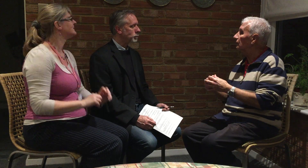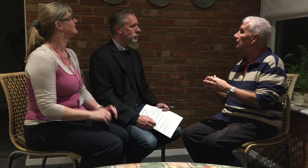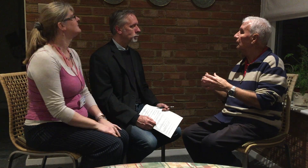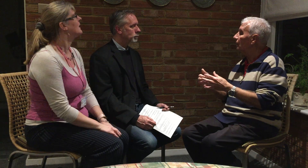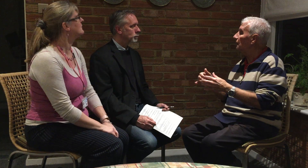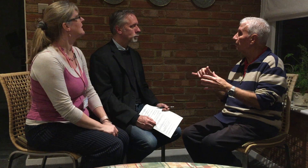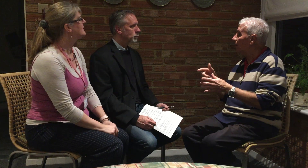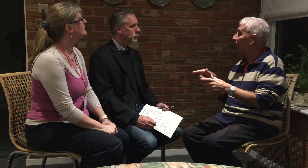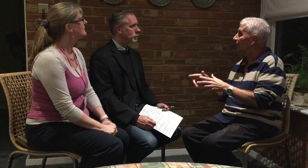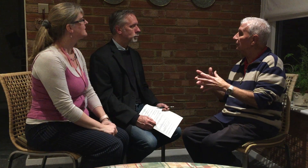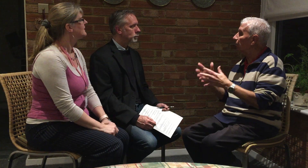All right.